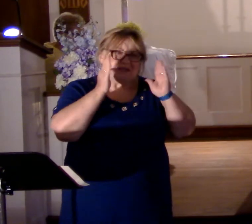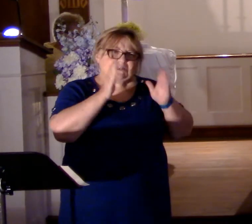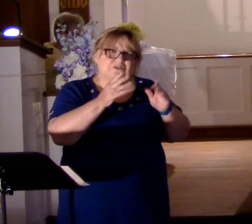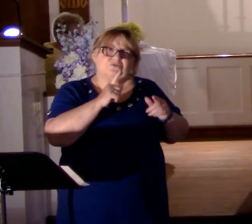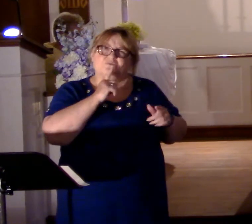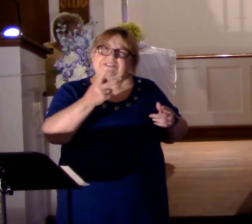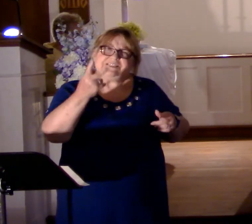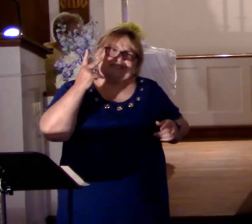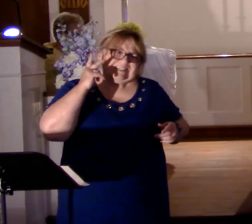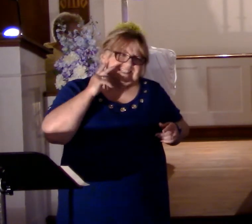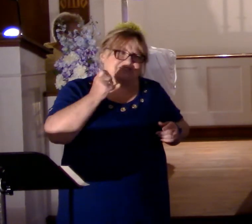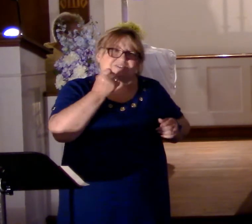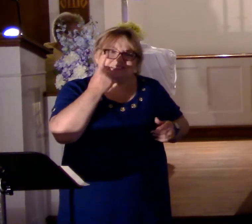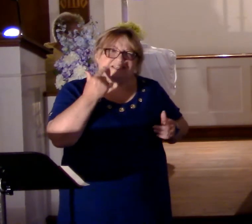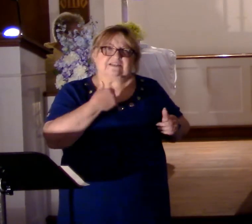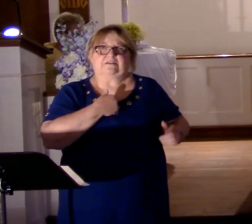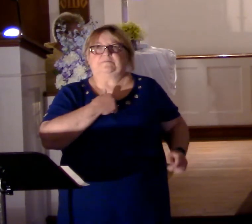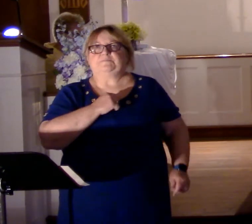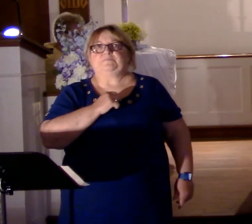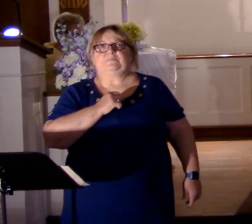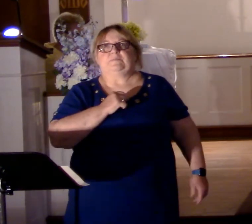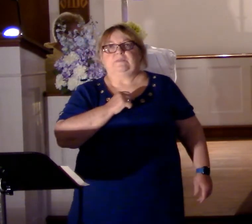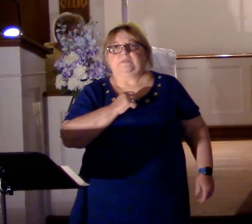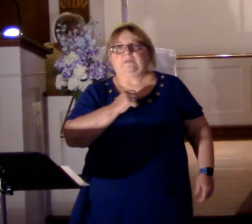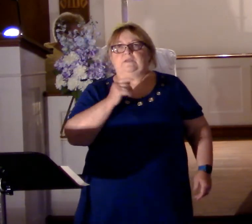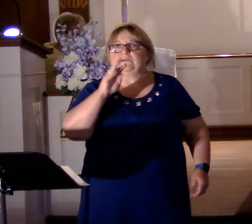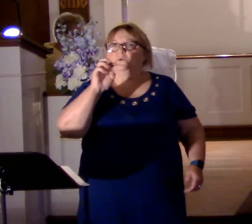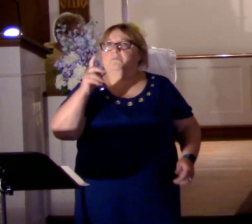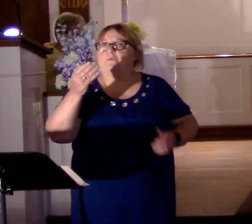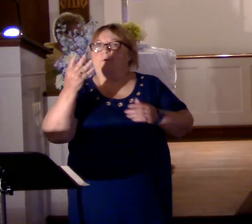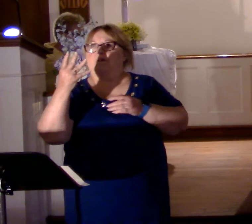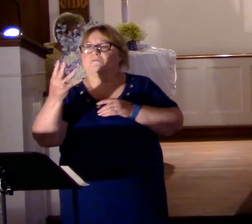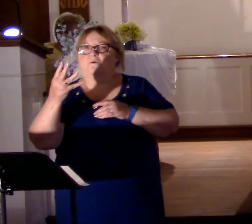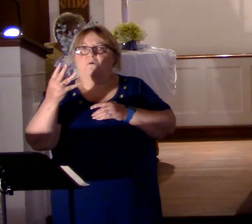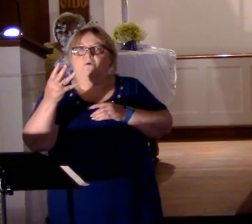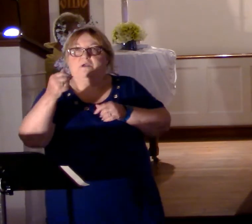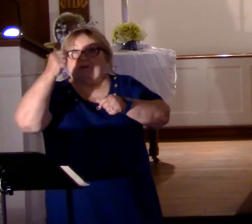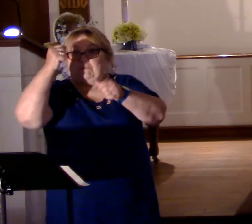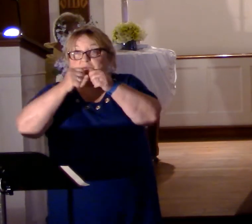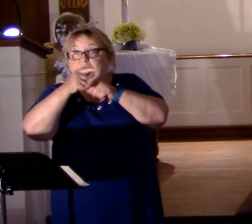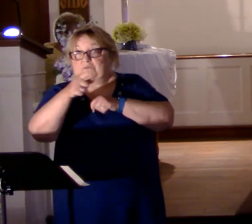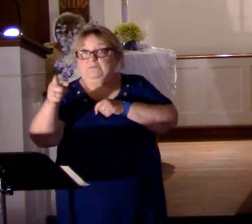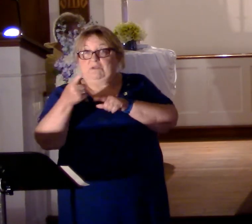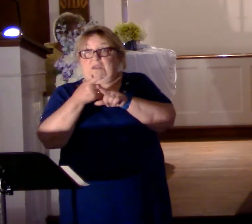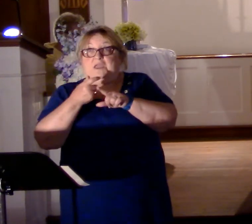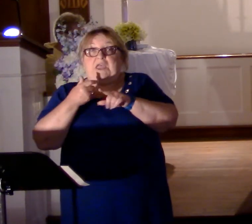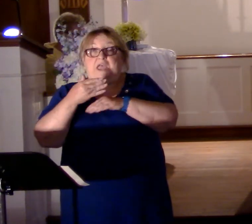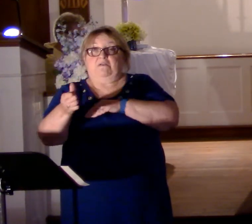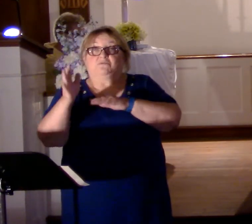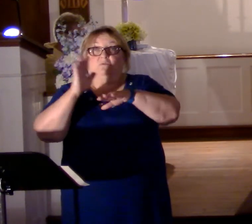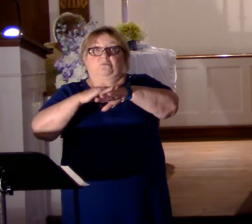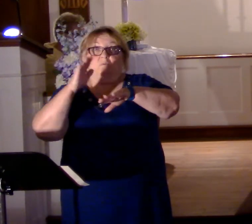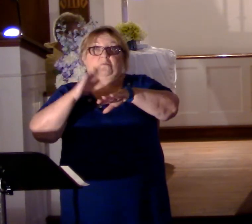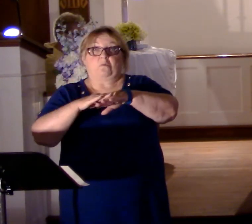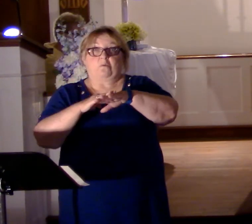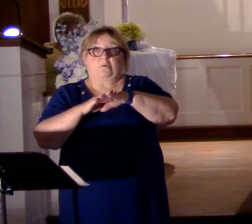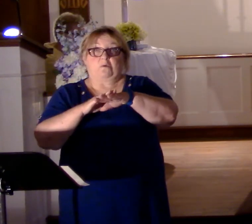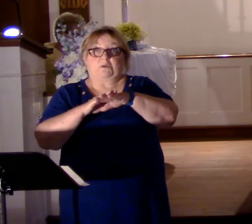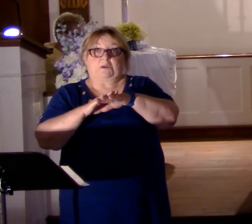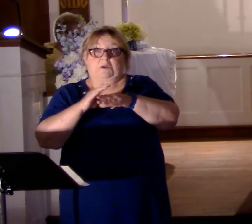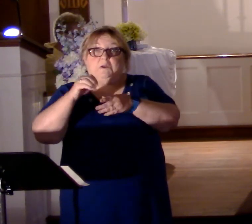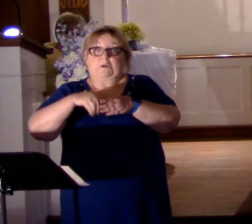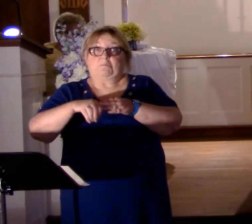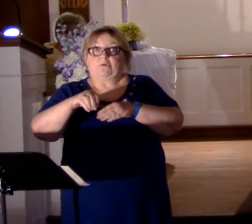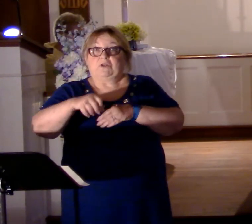really hear. Later on in Mark 4, you Bible readers might remember, after the warning about putting your lamp on